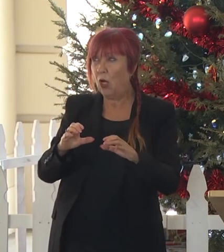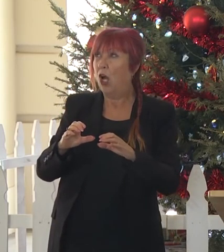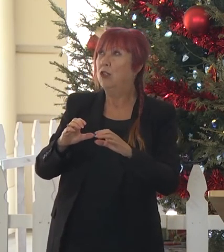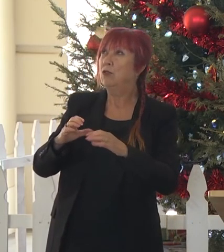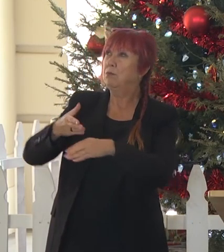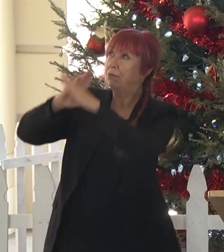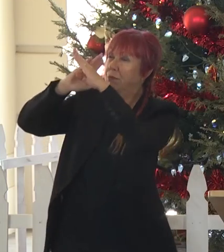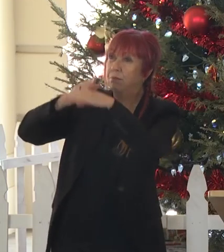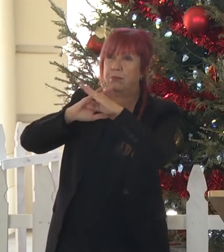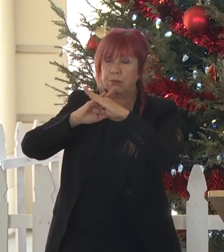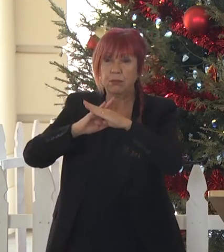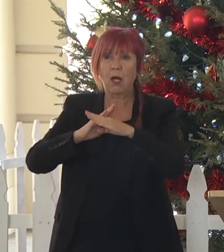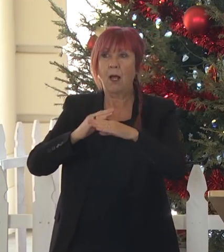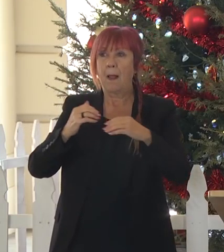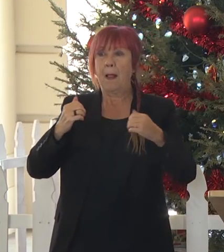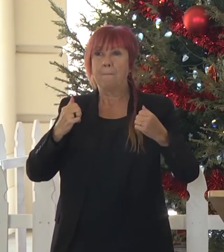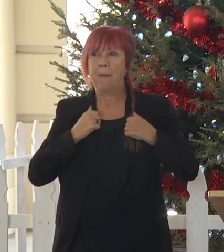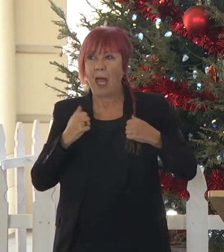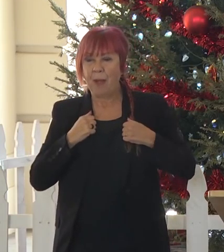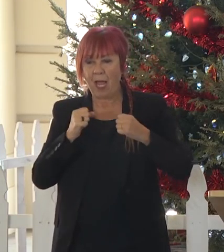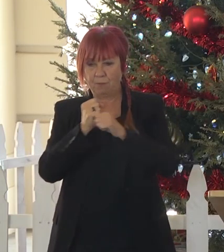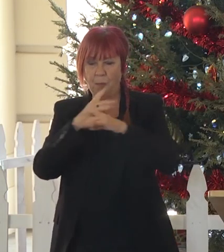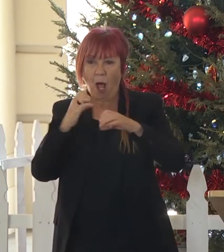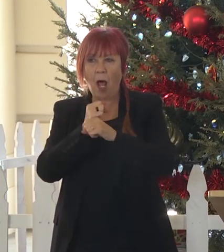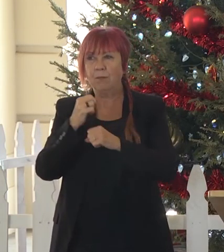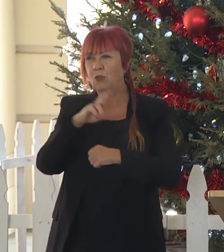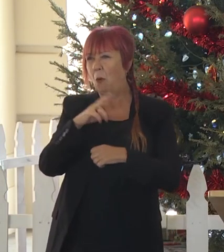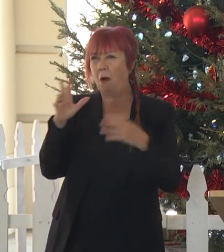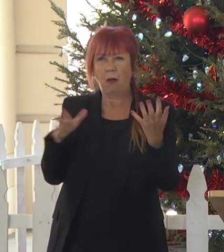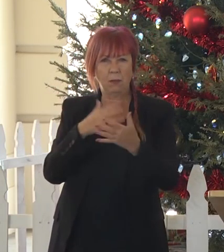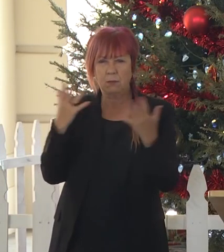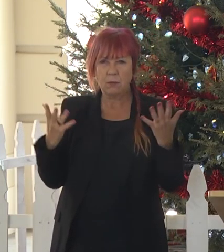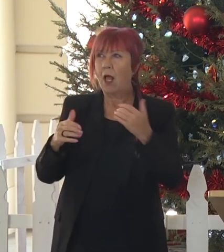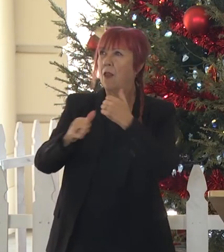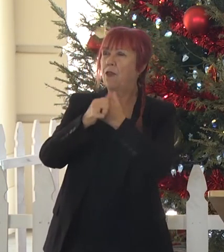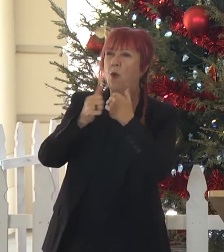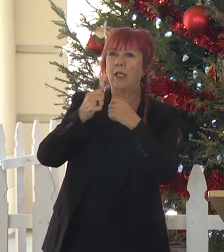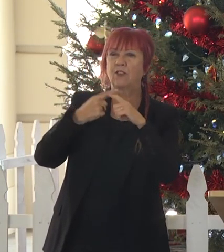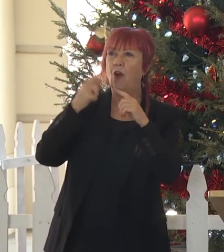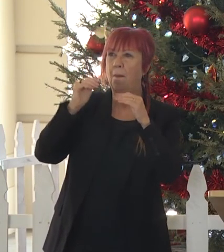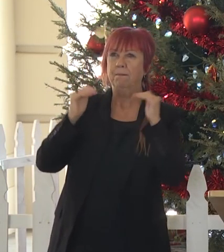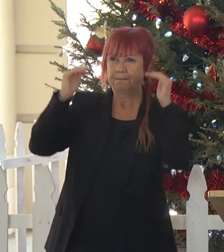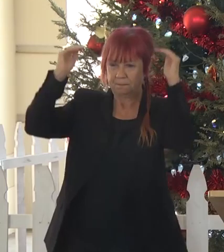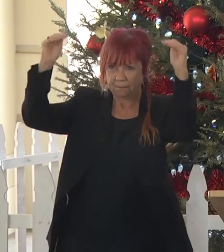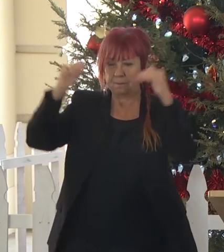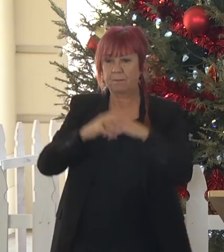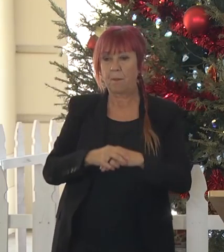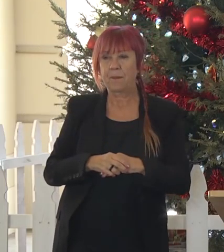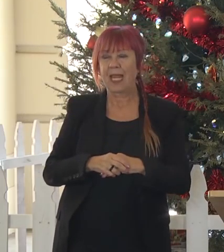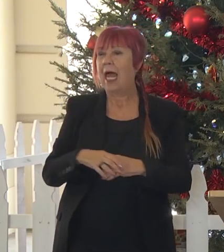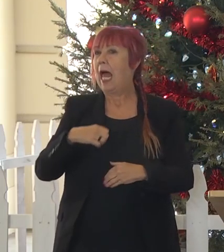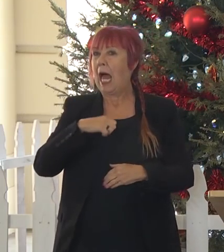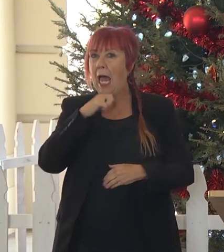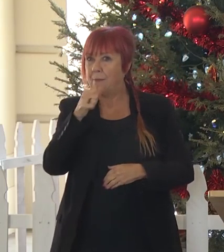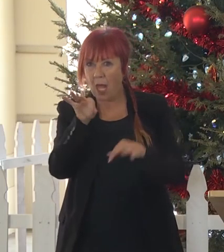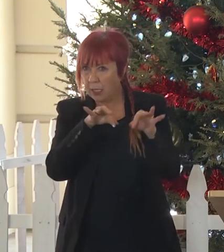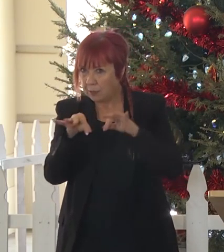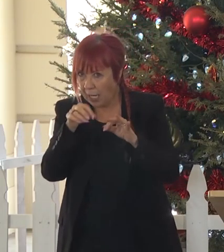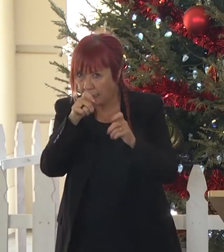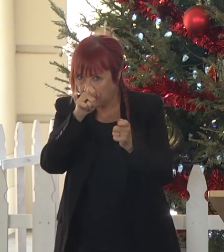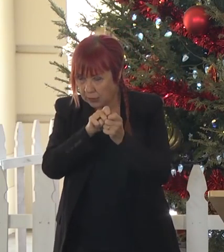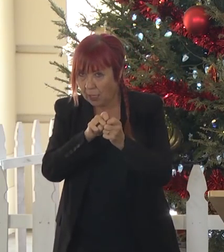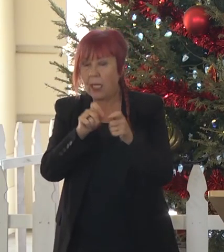mitigate backpack incursions or explosives or threats from an elevated platform? I won't go into the specifics, but